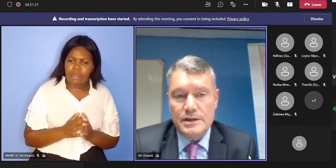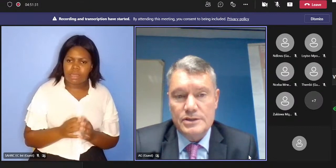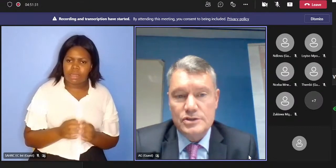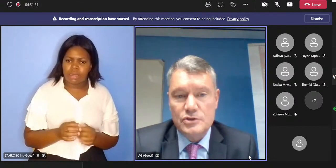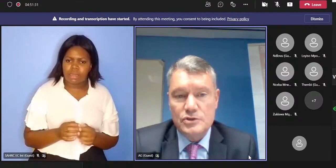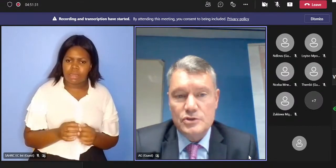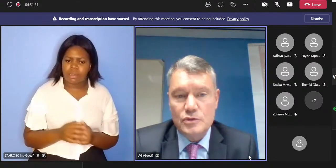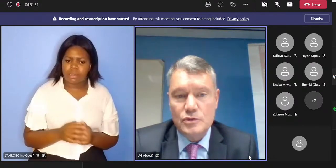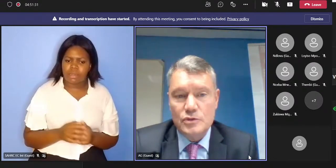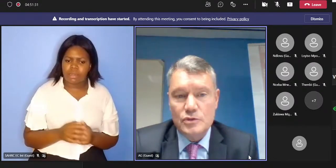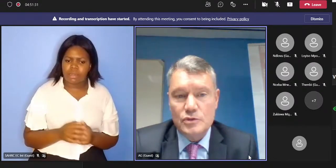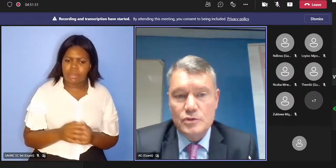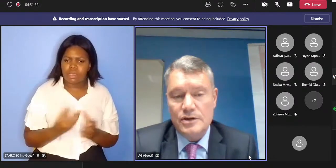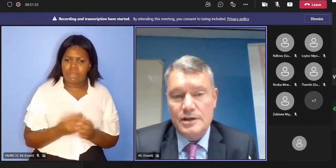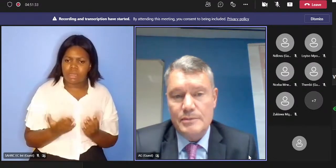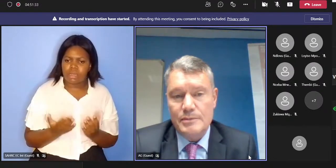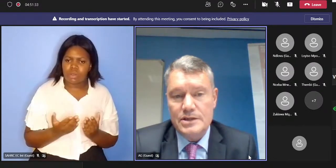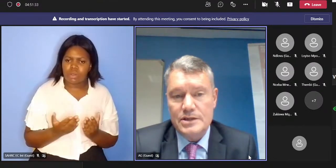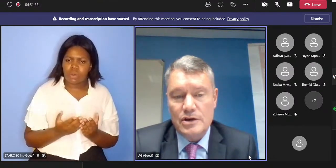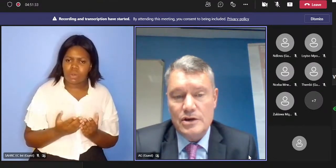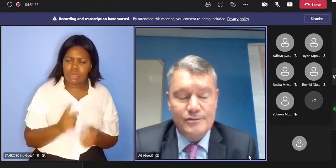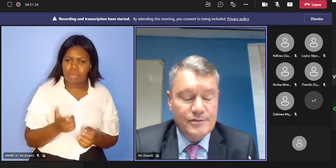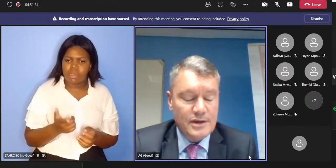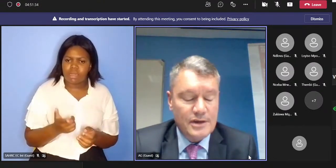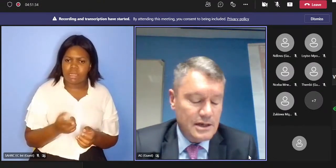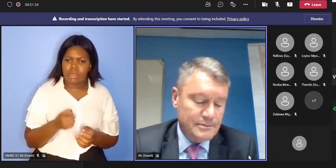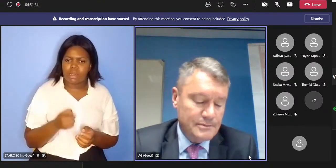a school decides on a matter of